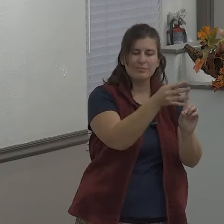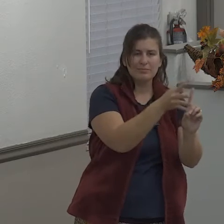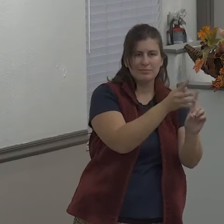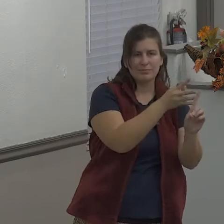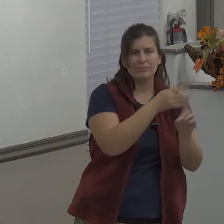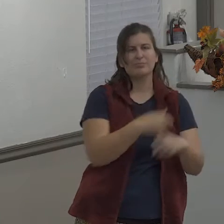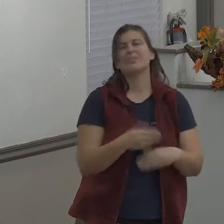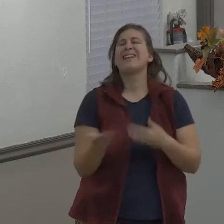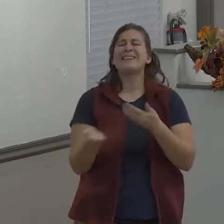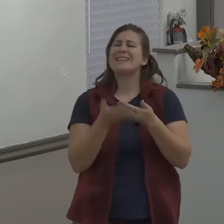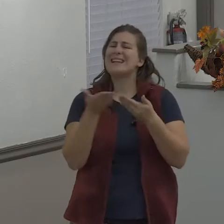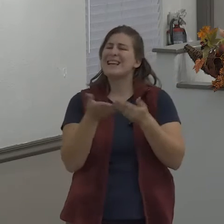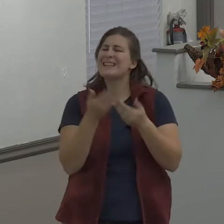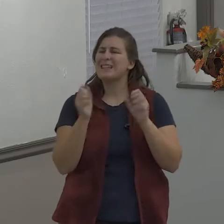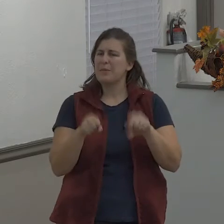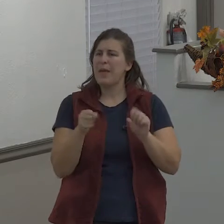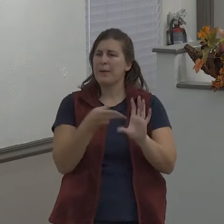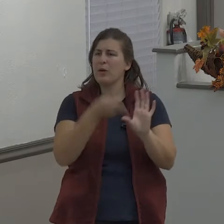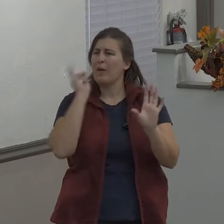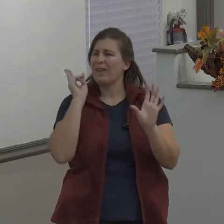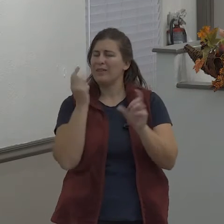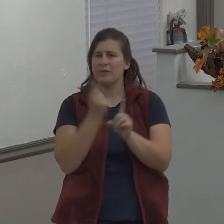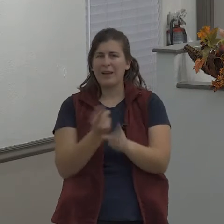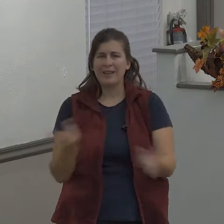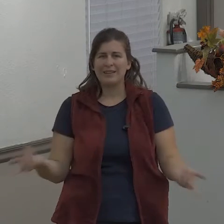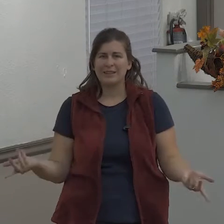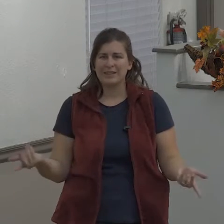It's so much easier, isn't it, to just quit.